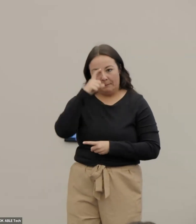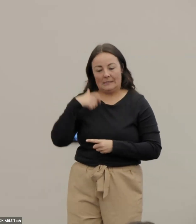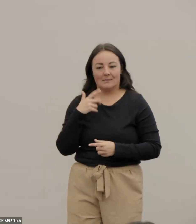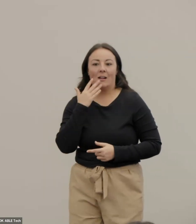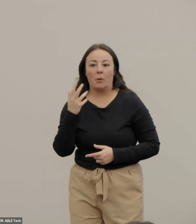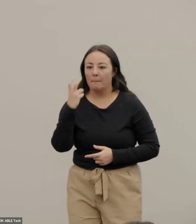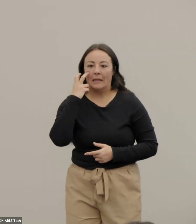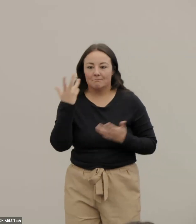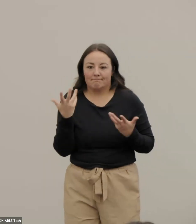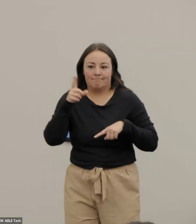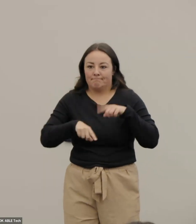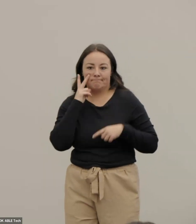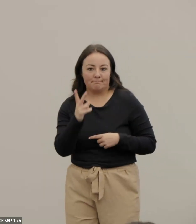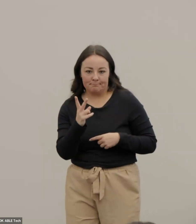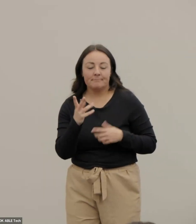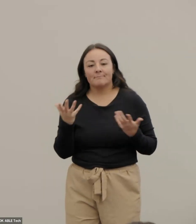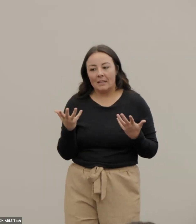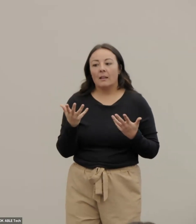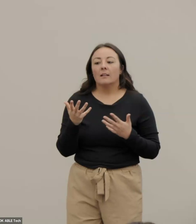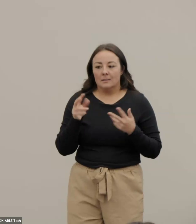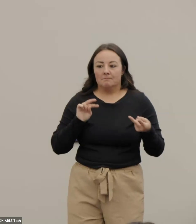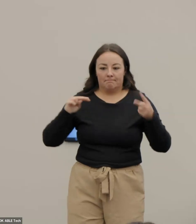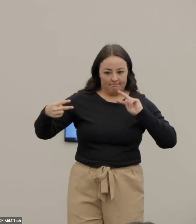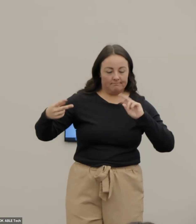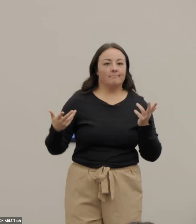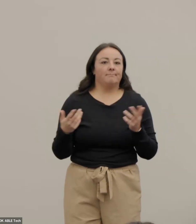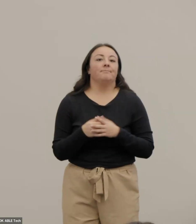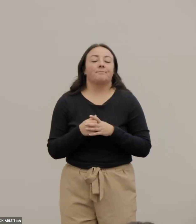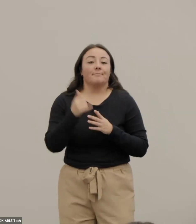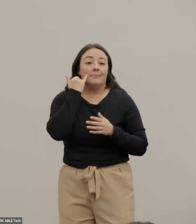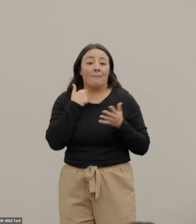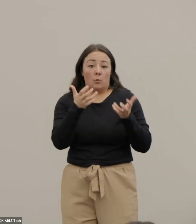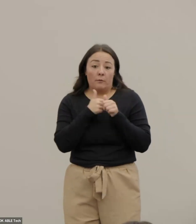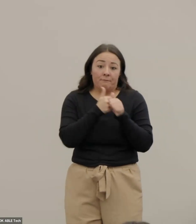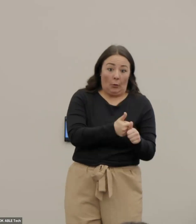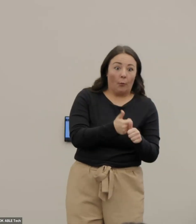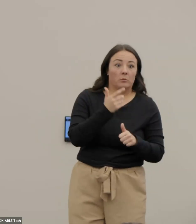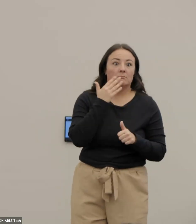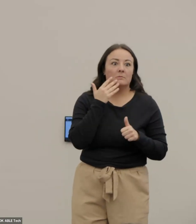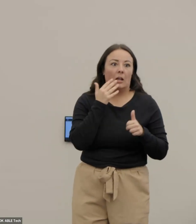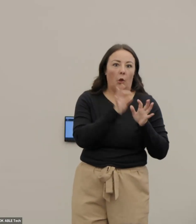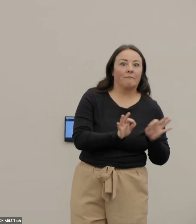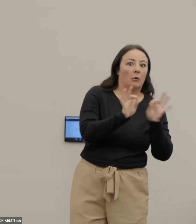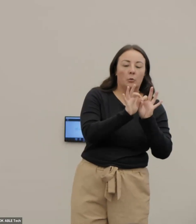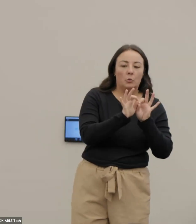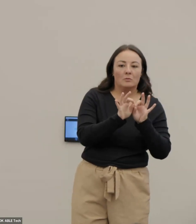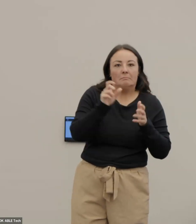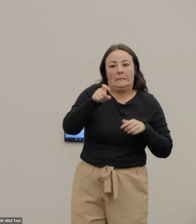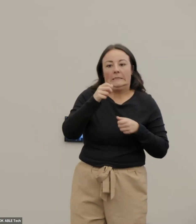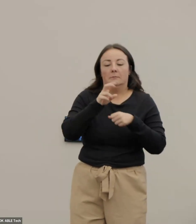color contrast, we want to keep colorblind values, in check.